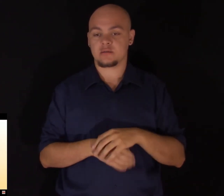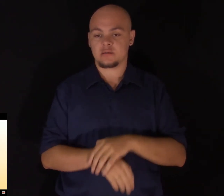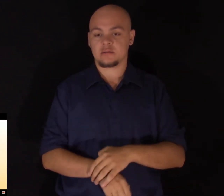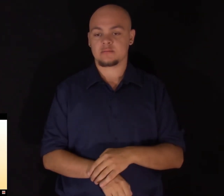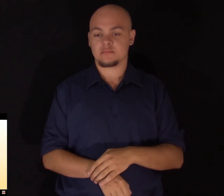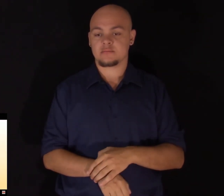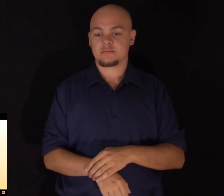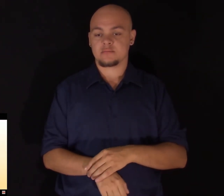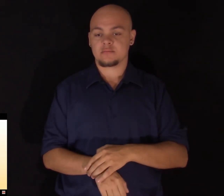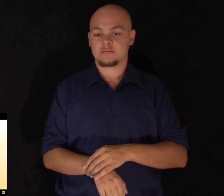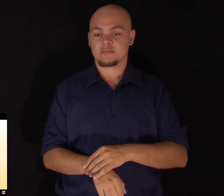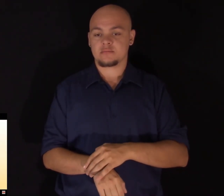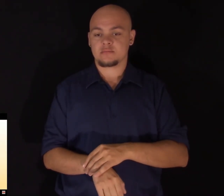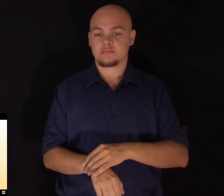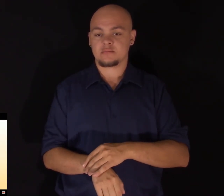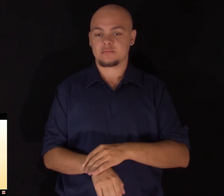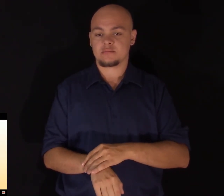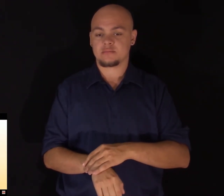Now,